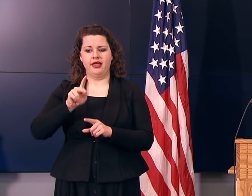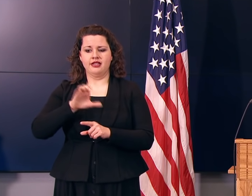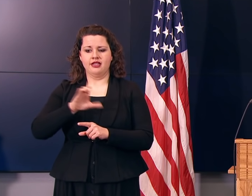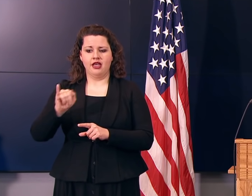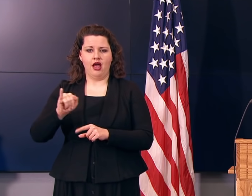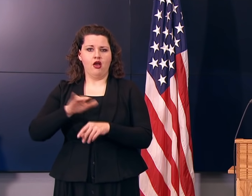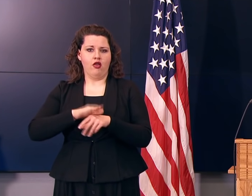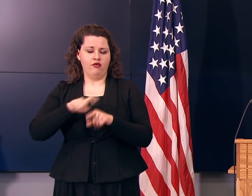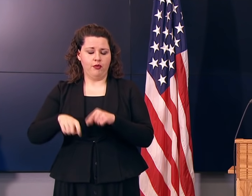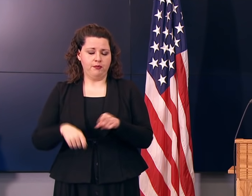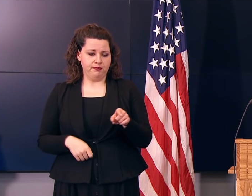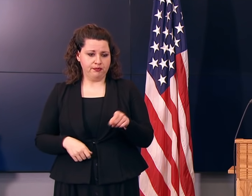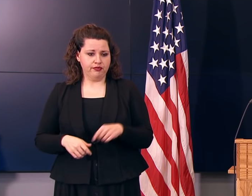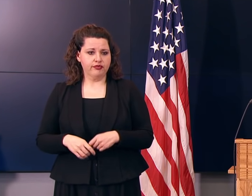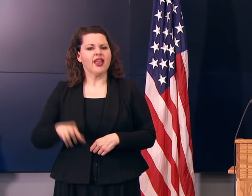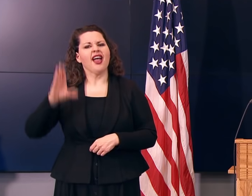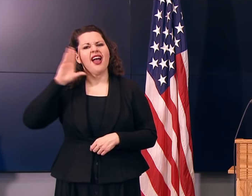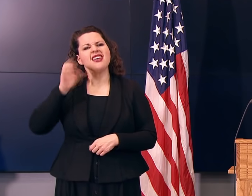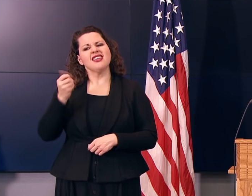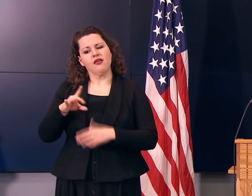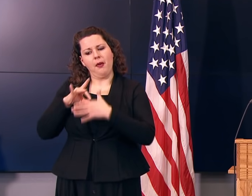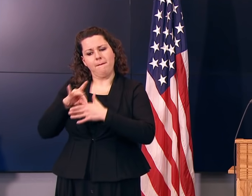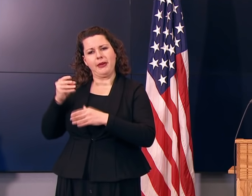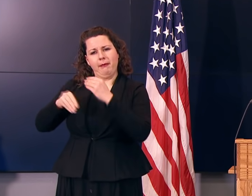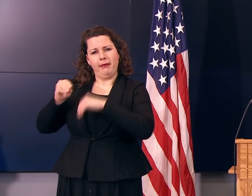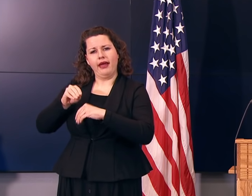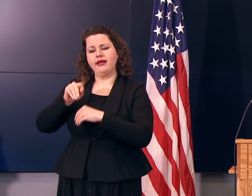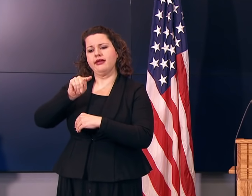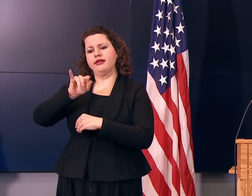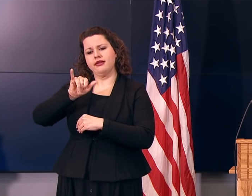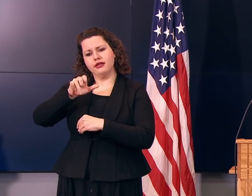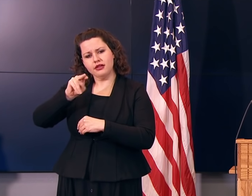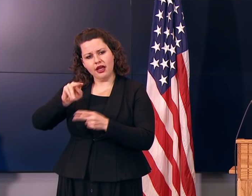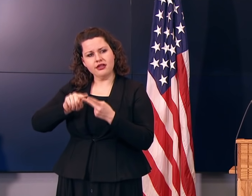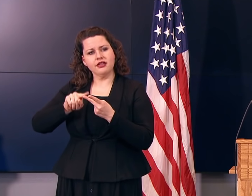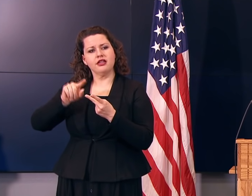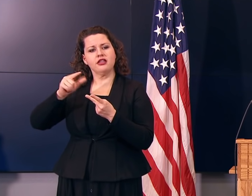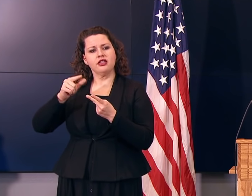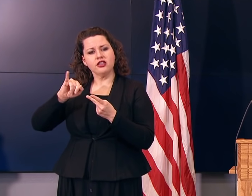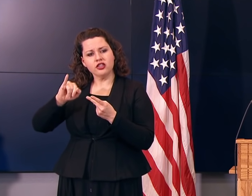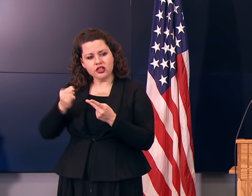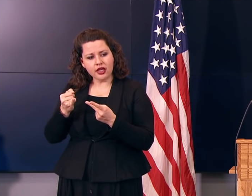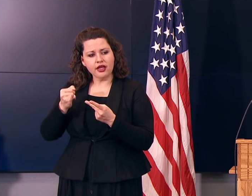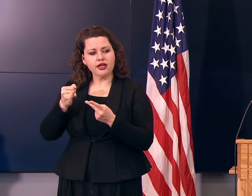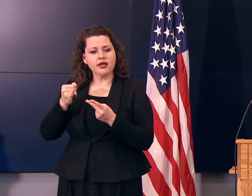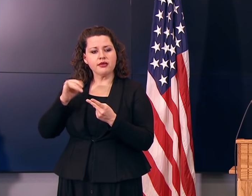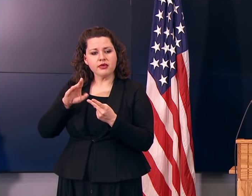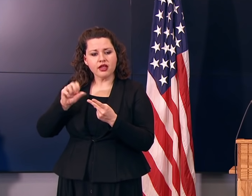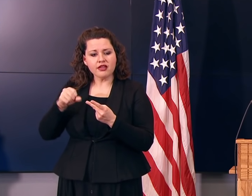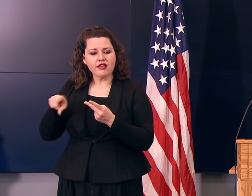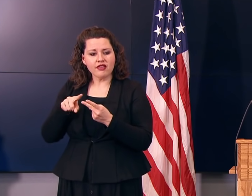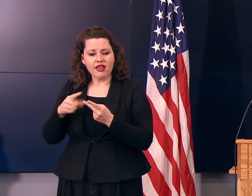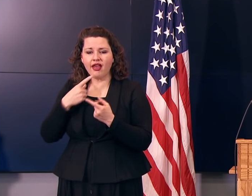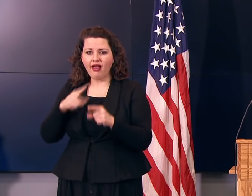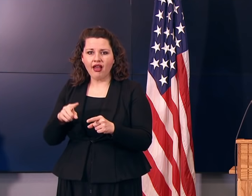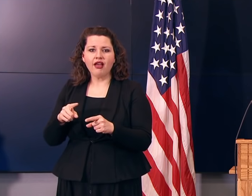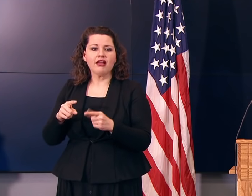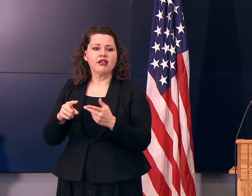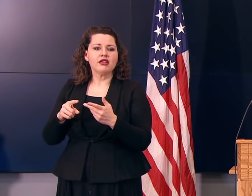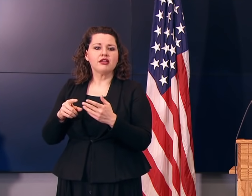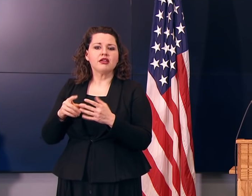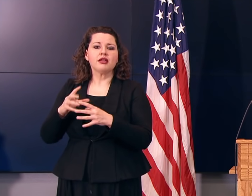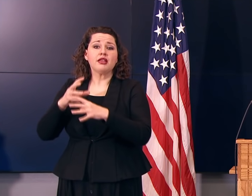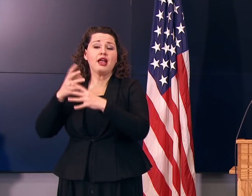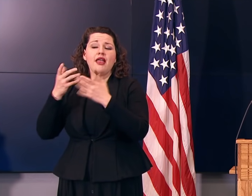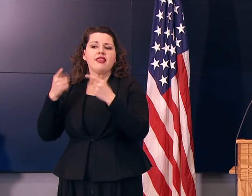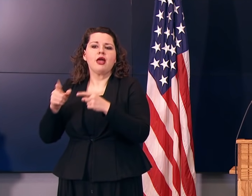Hi there, Governor. A number of meatpacking companies, Tyson, JBS, have ostensibly claimed privacy reasons when they refuse